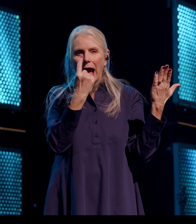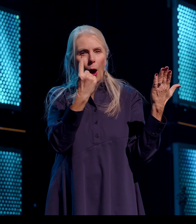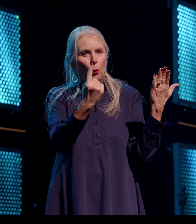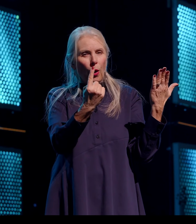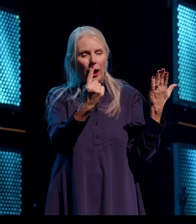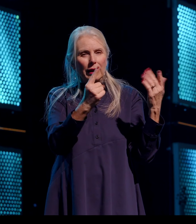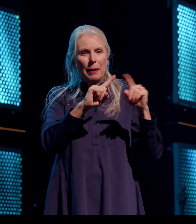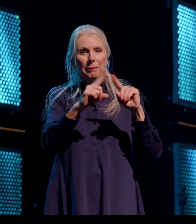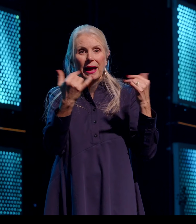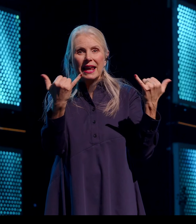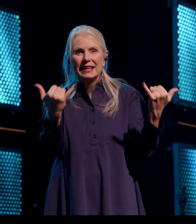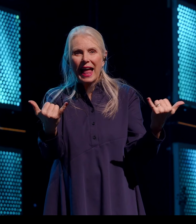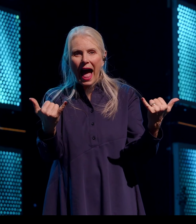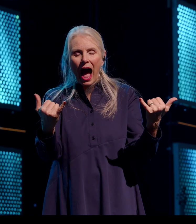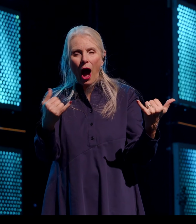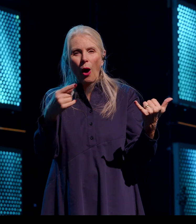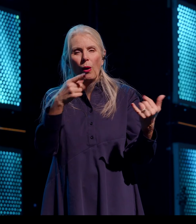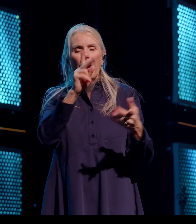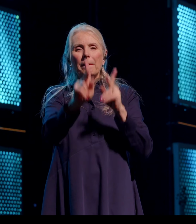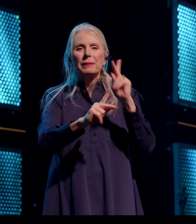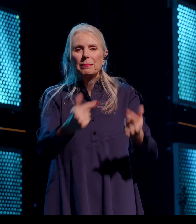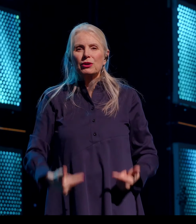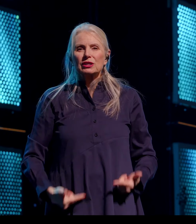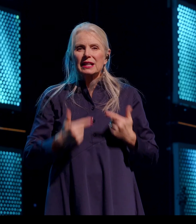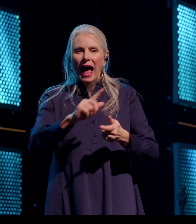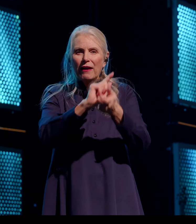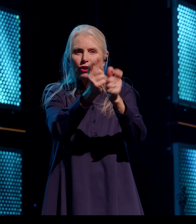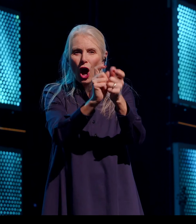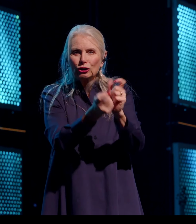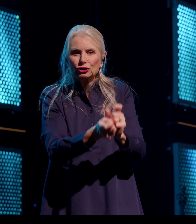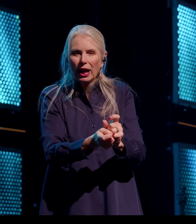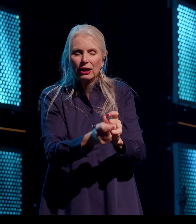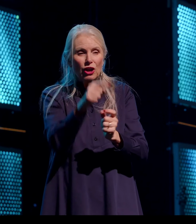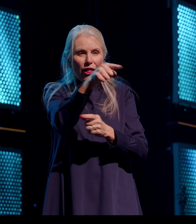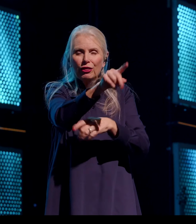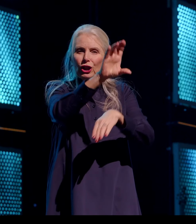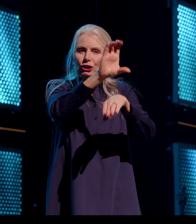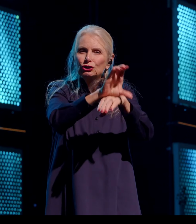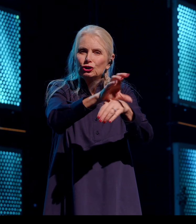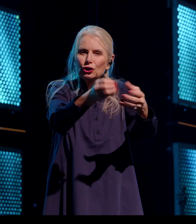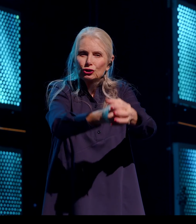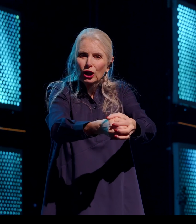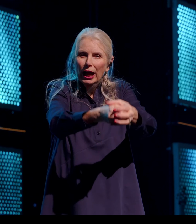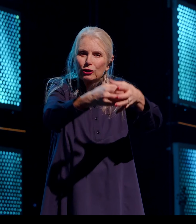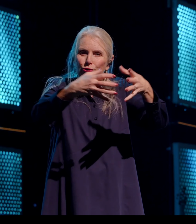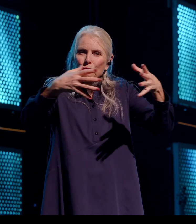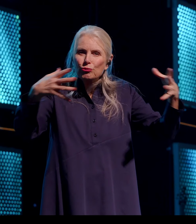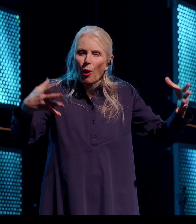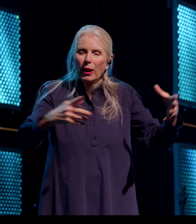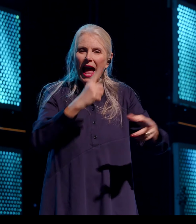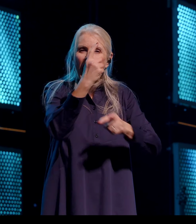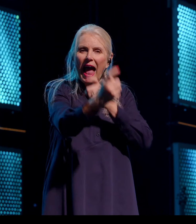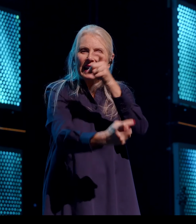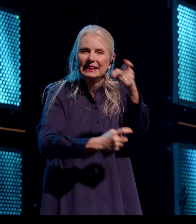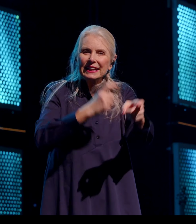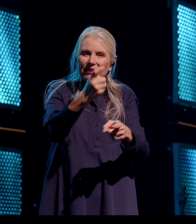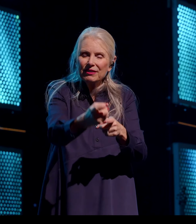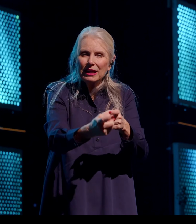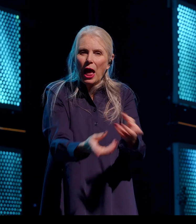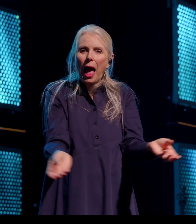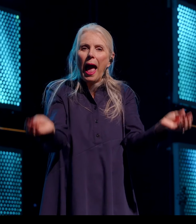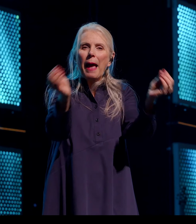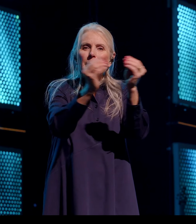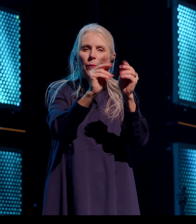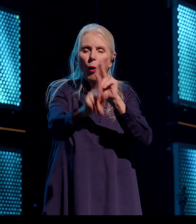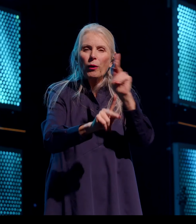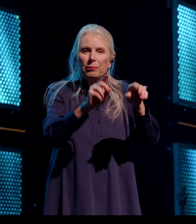Philippi, people whose lives have been changed. This church is growing. their giving so that more people can be reached. I mean, even